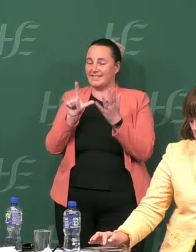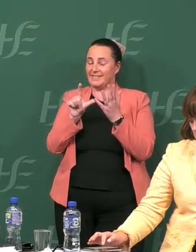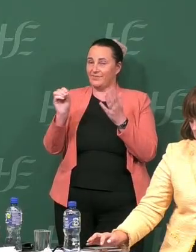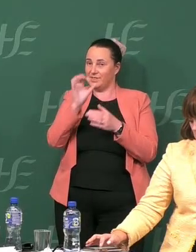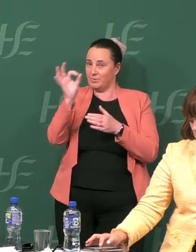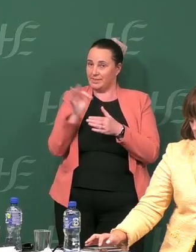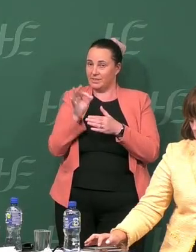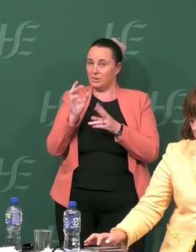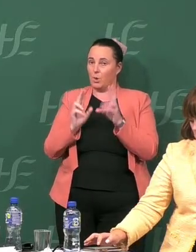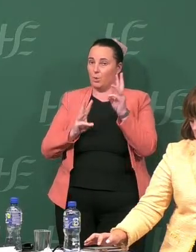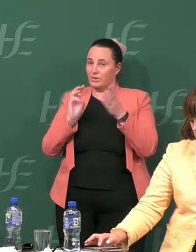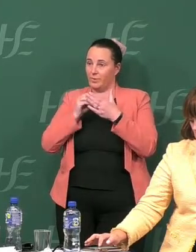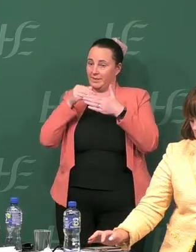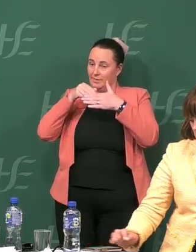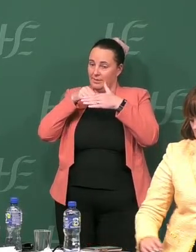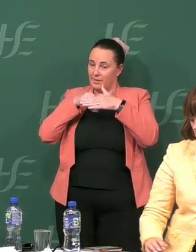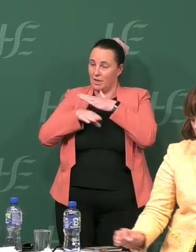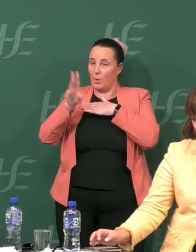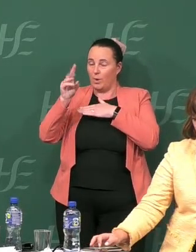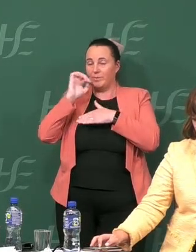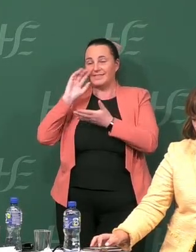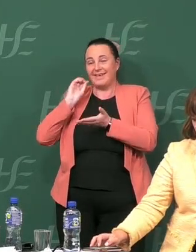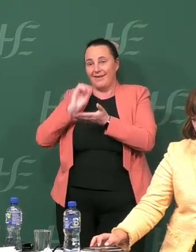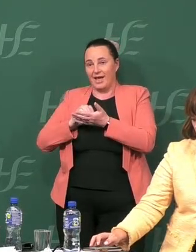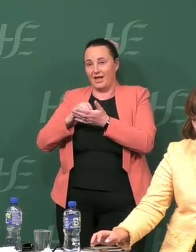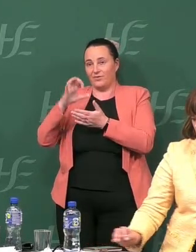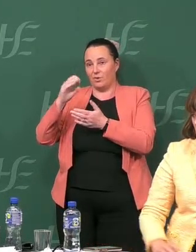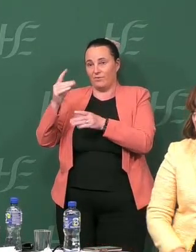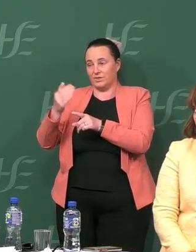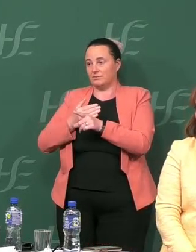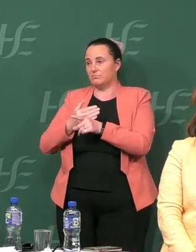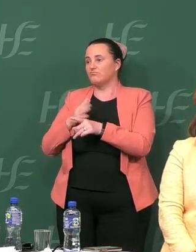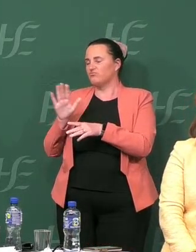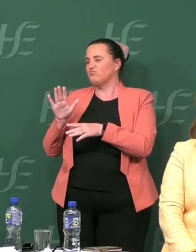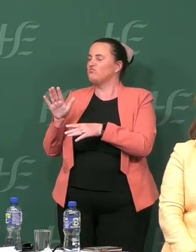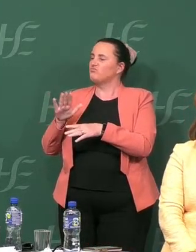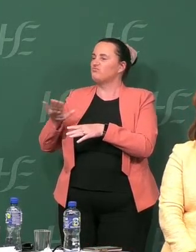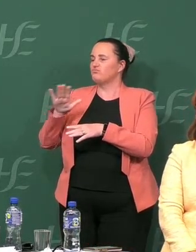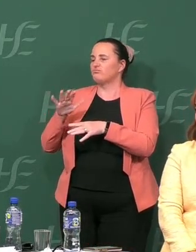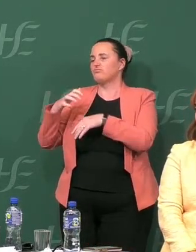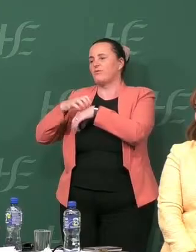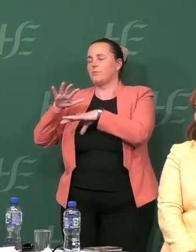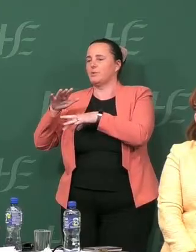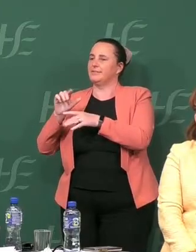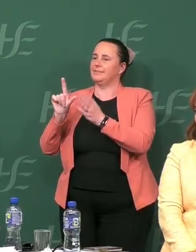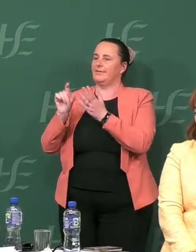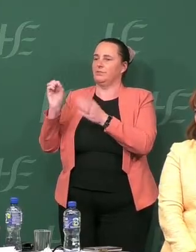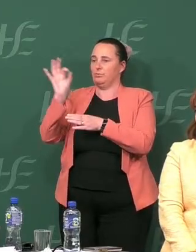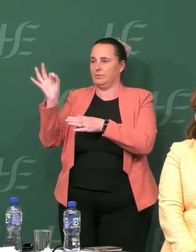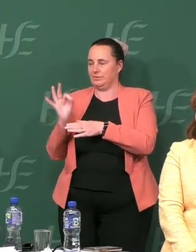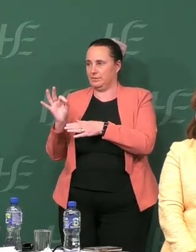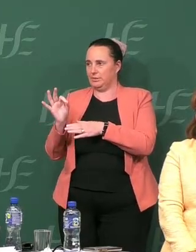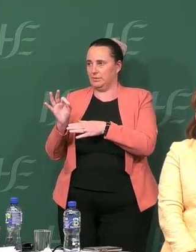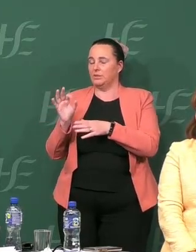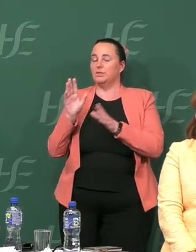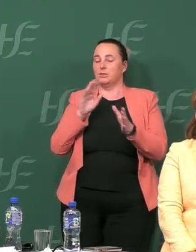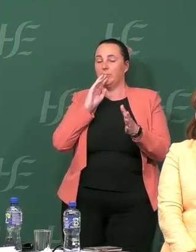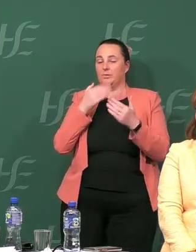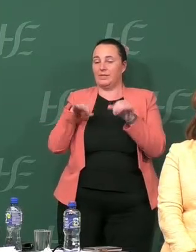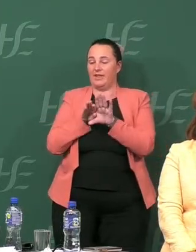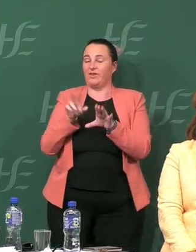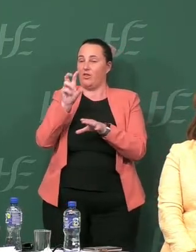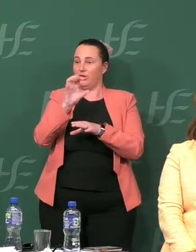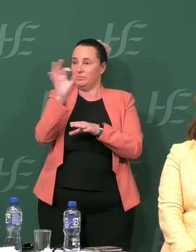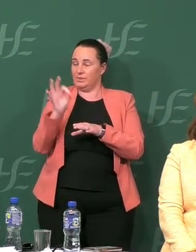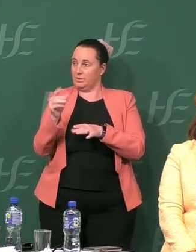70% would have been admitted because of COVID. And about 70%. Right. And then of the 30%, did